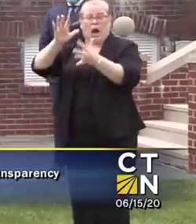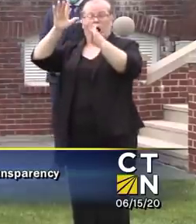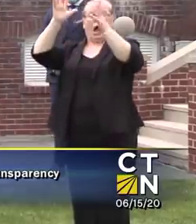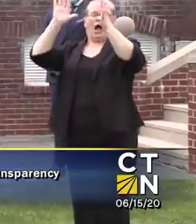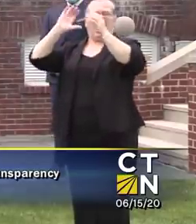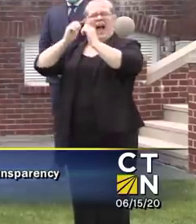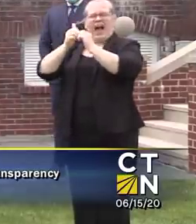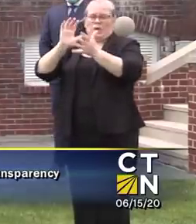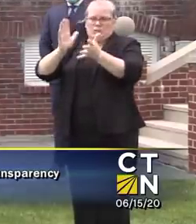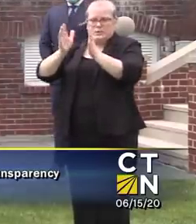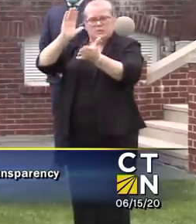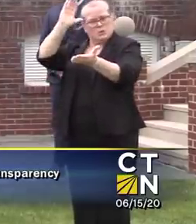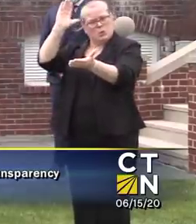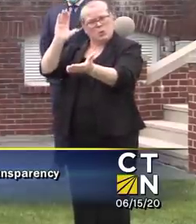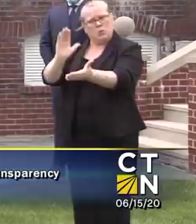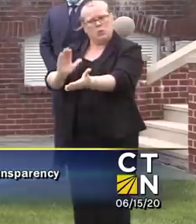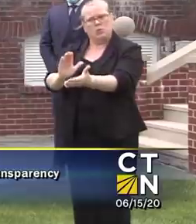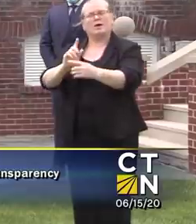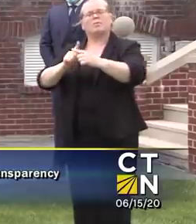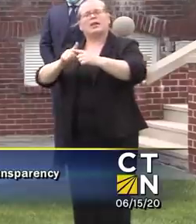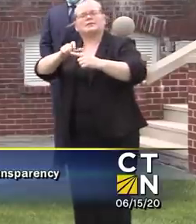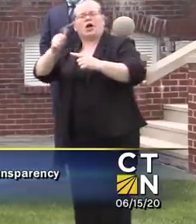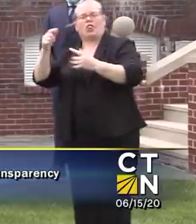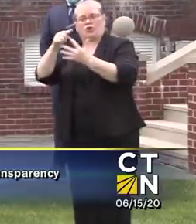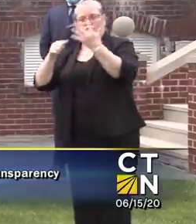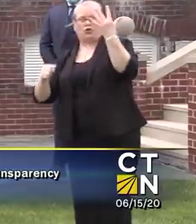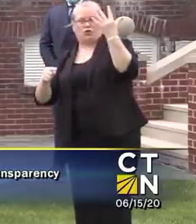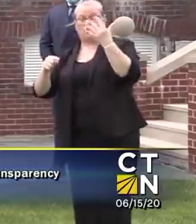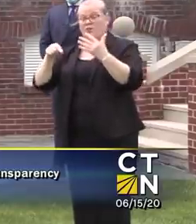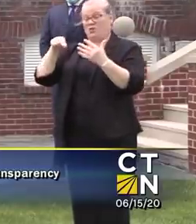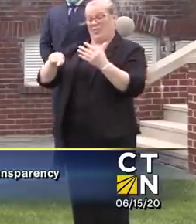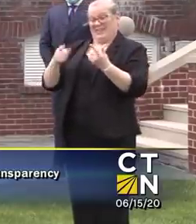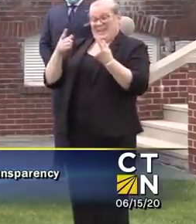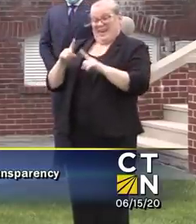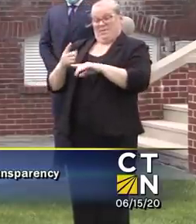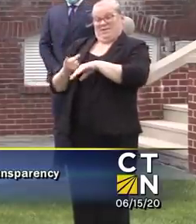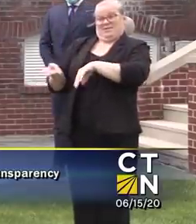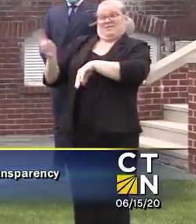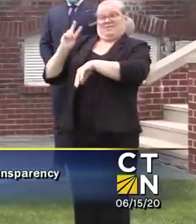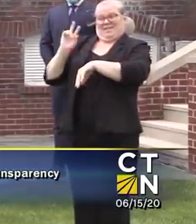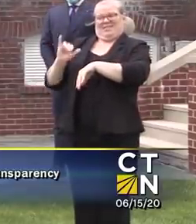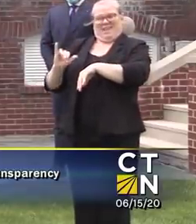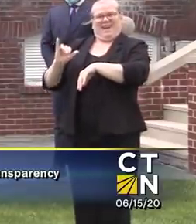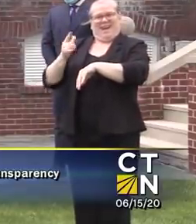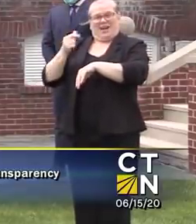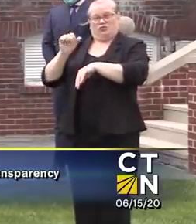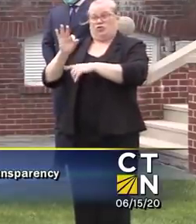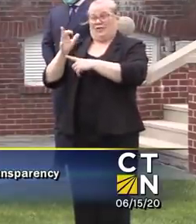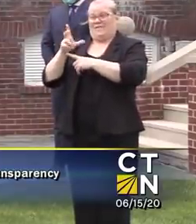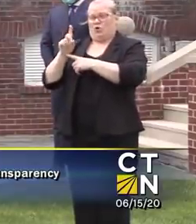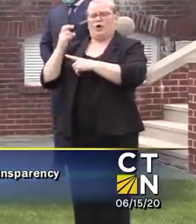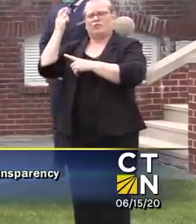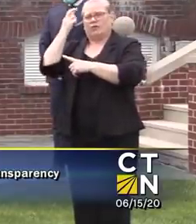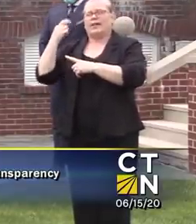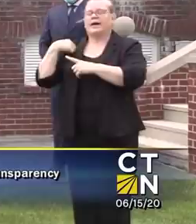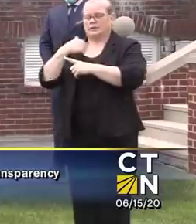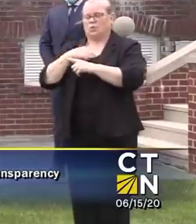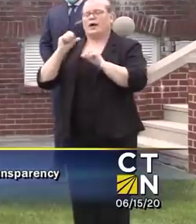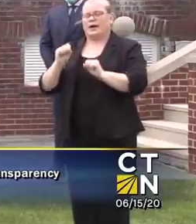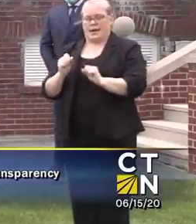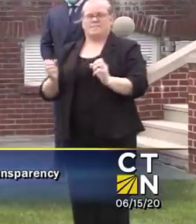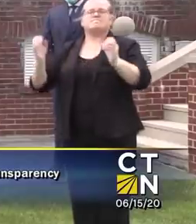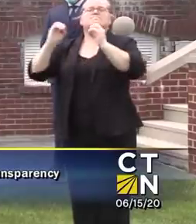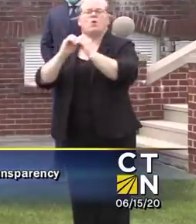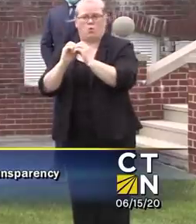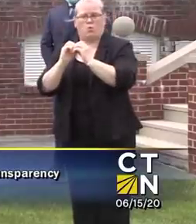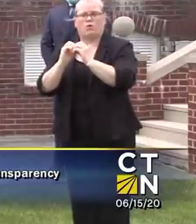can do more. So I look forward to working with everyone in affecting